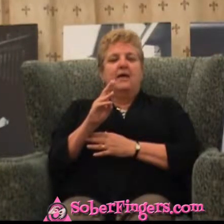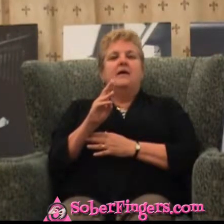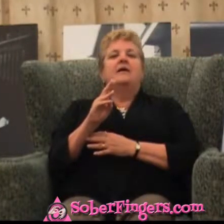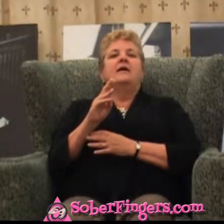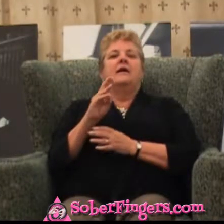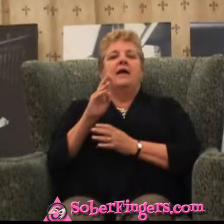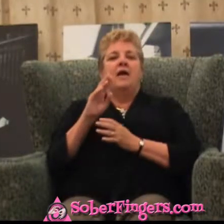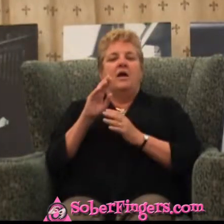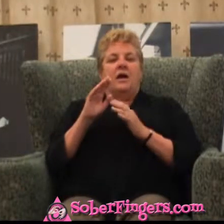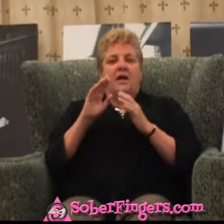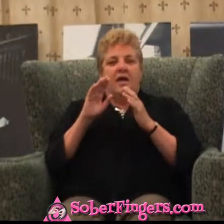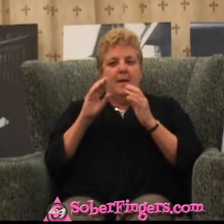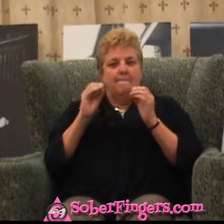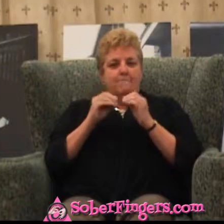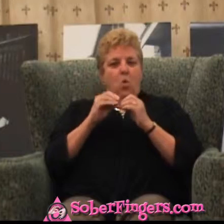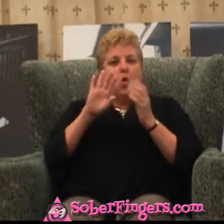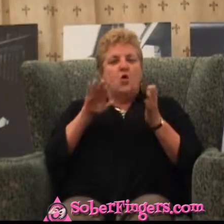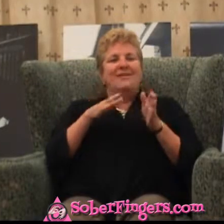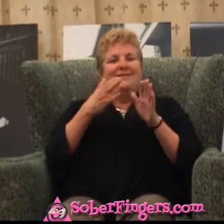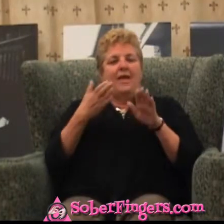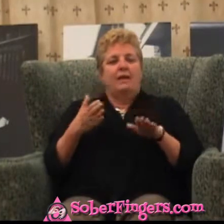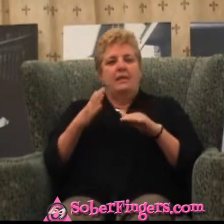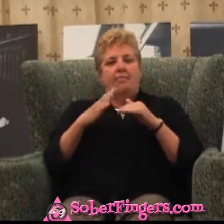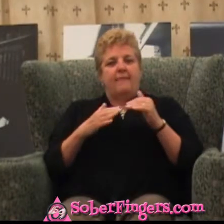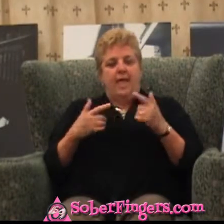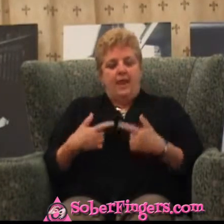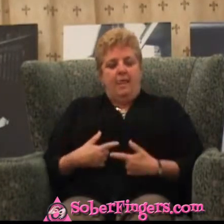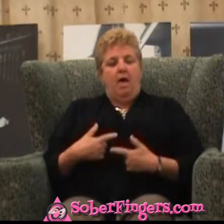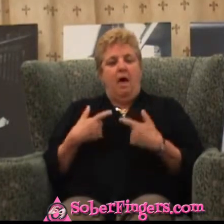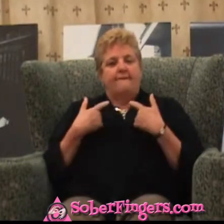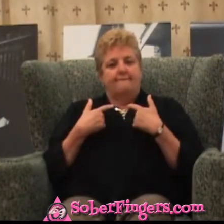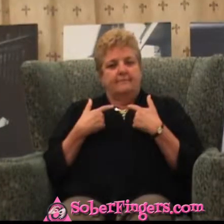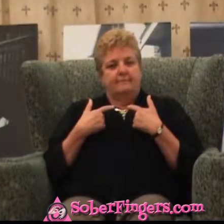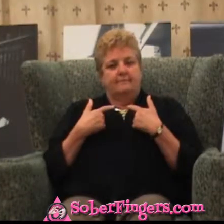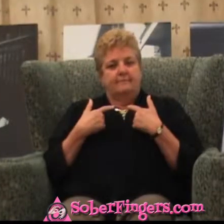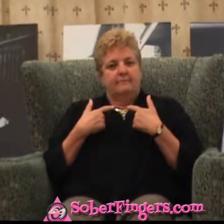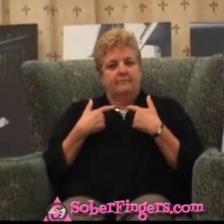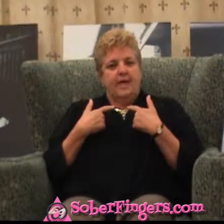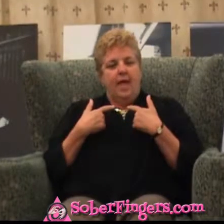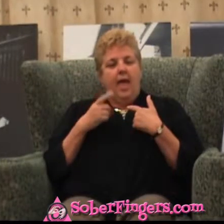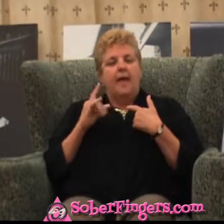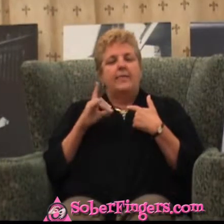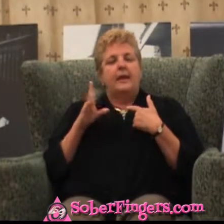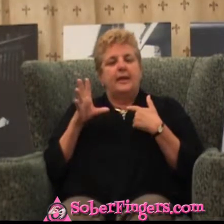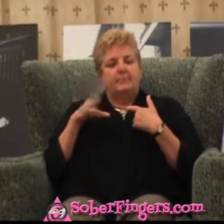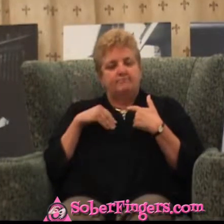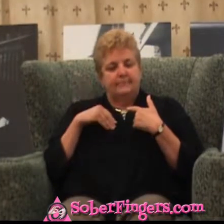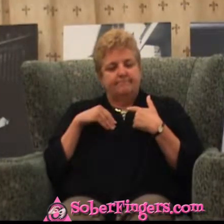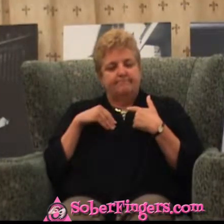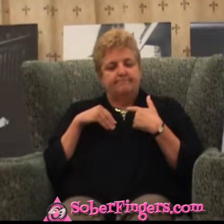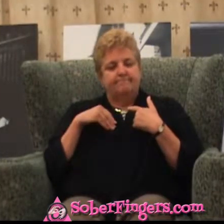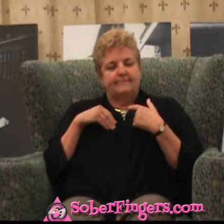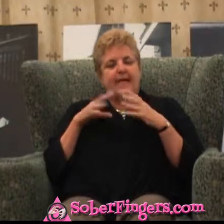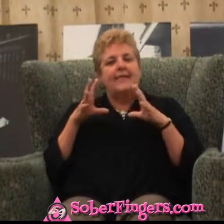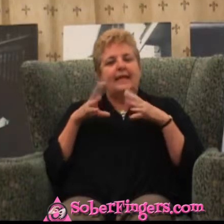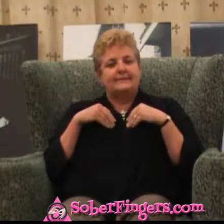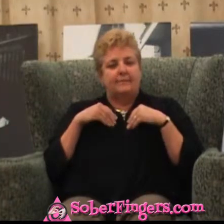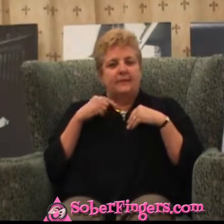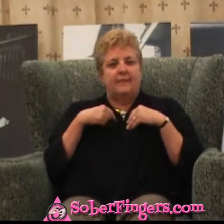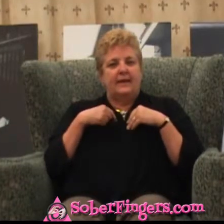meeting, more dead than alive. And they gave me a bed. And I did nothing but eat and sleep